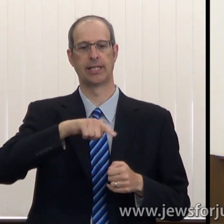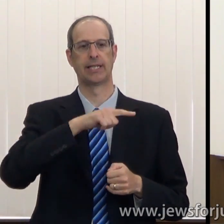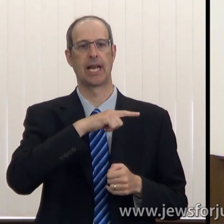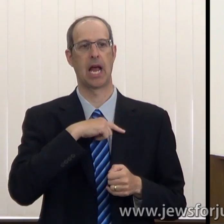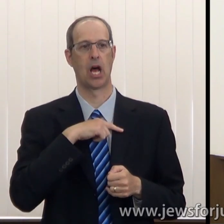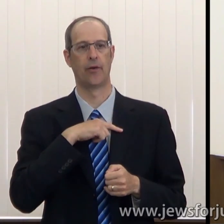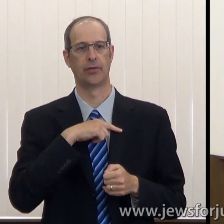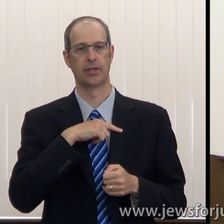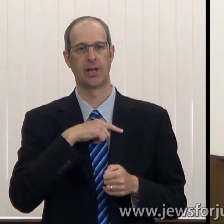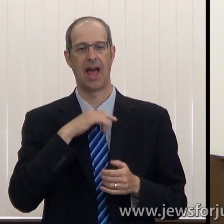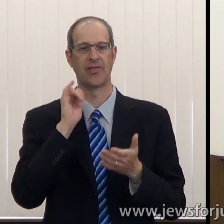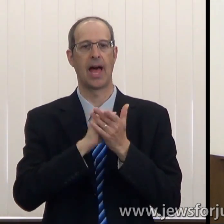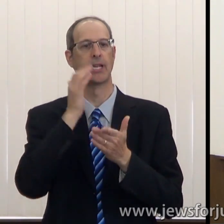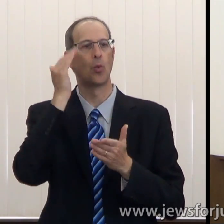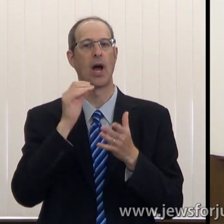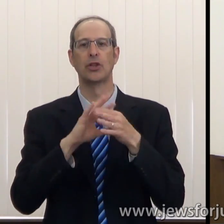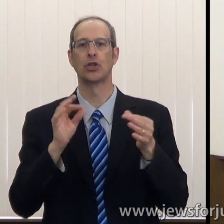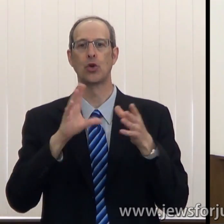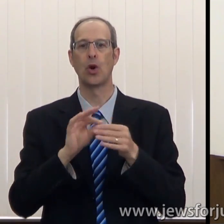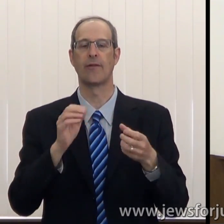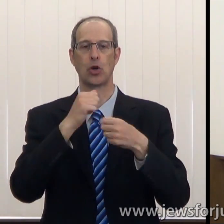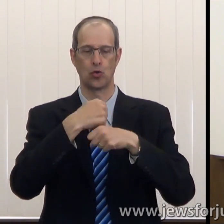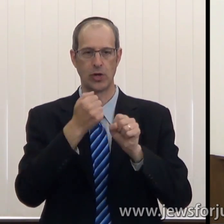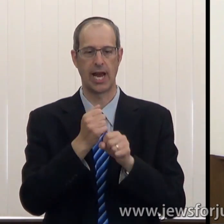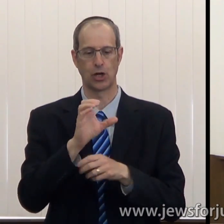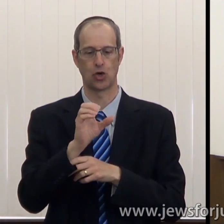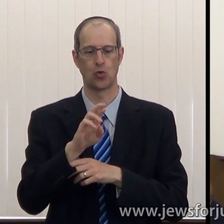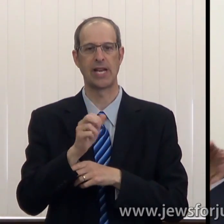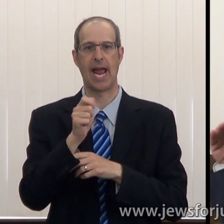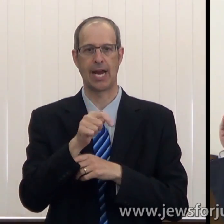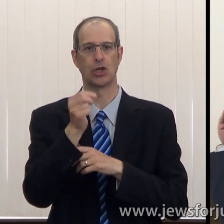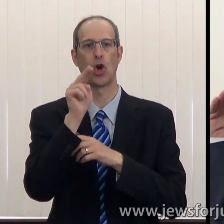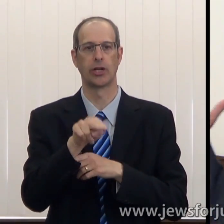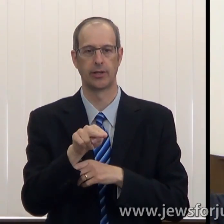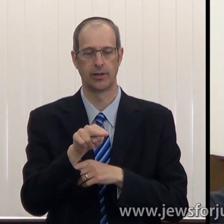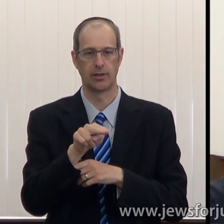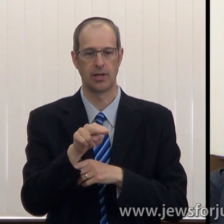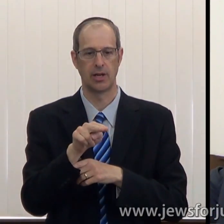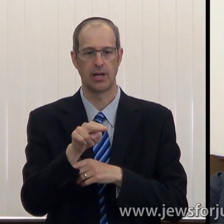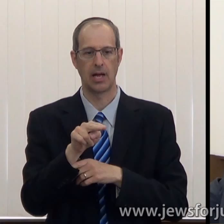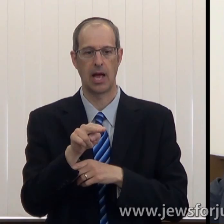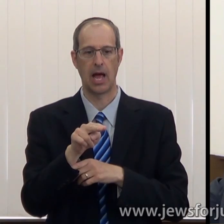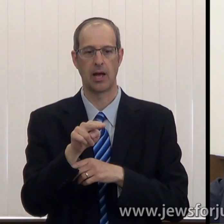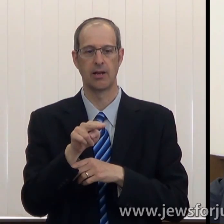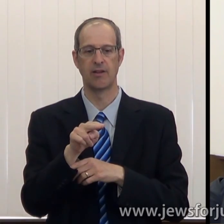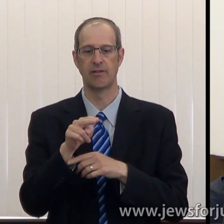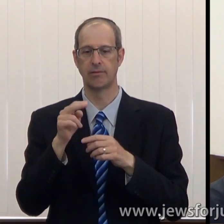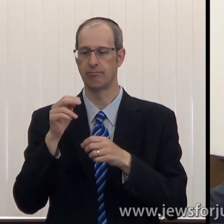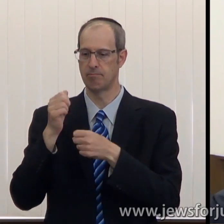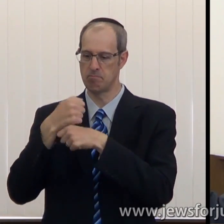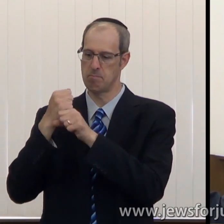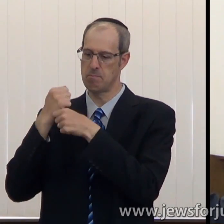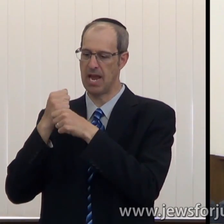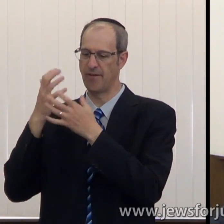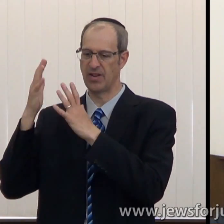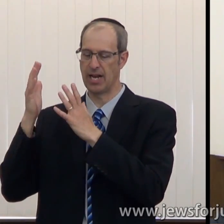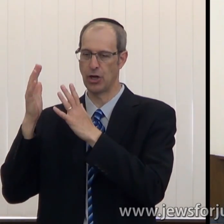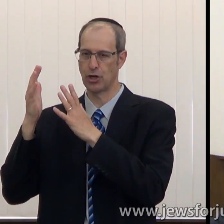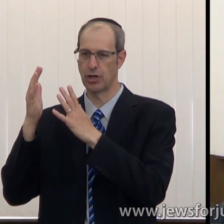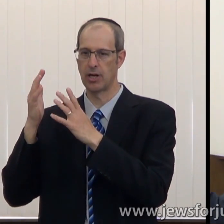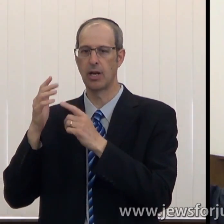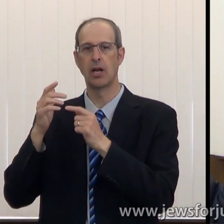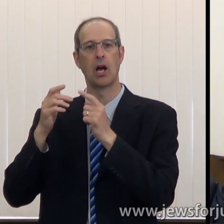that's why in the story of creation, after everything that God makes, what does God